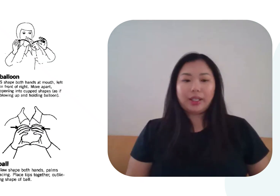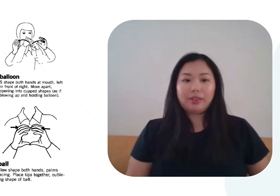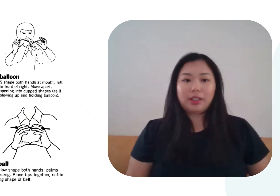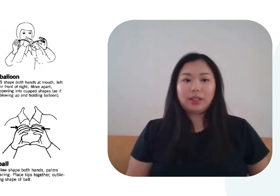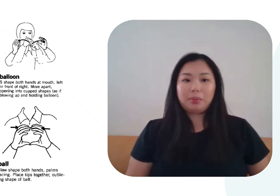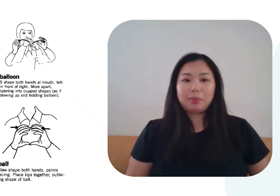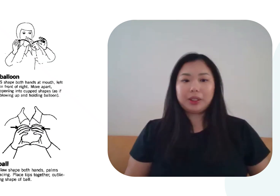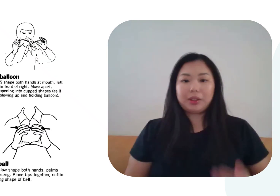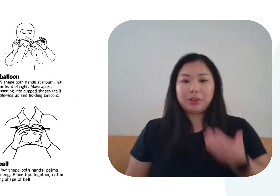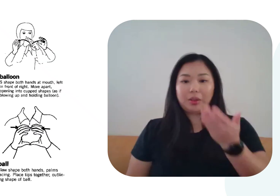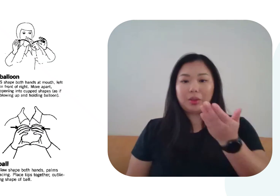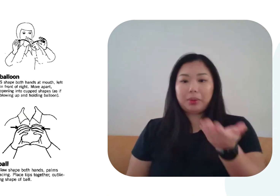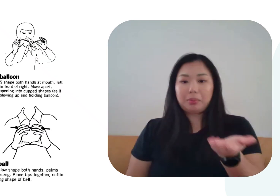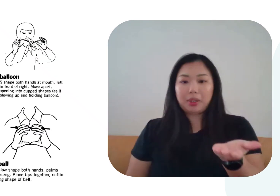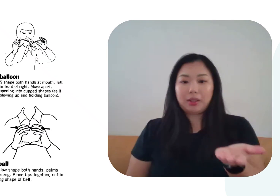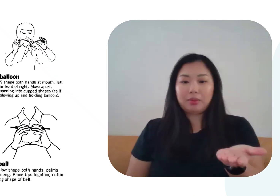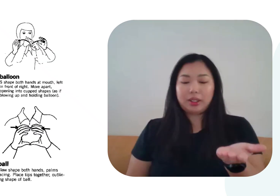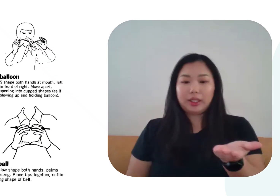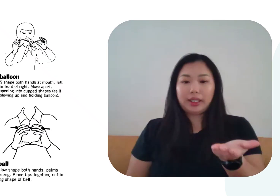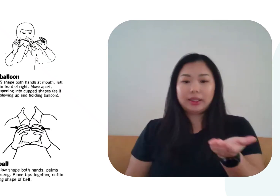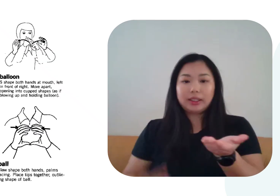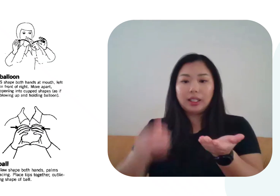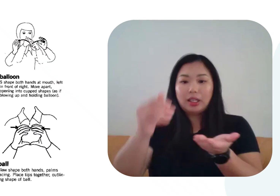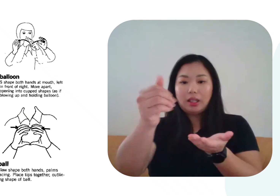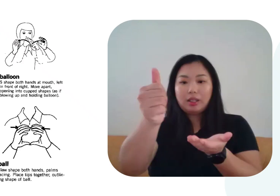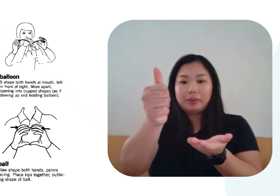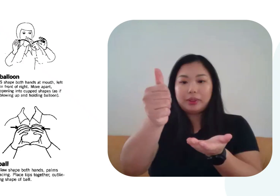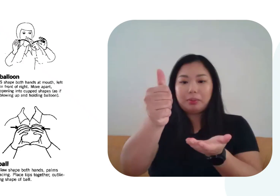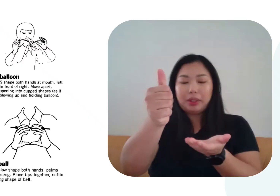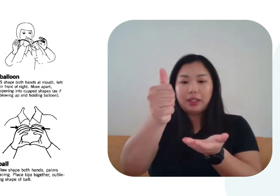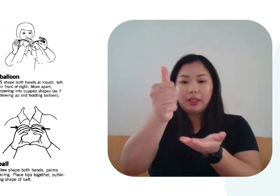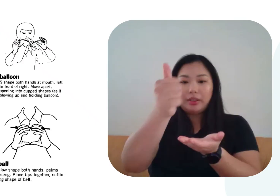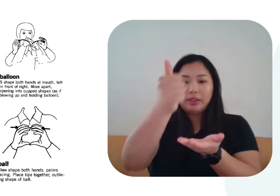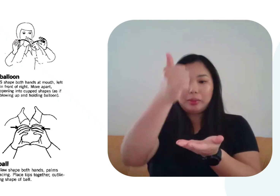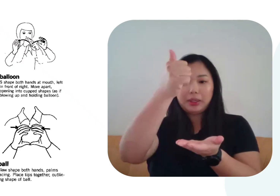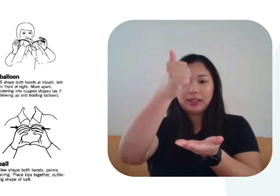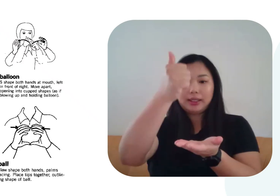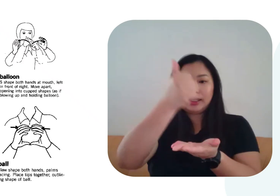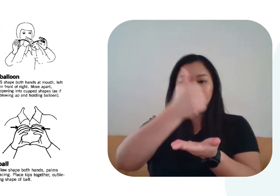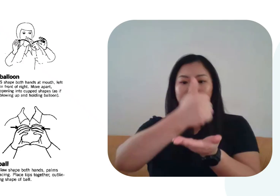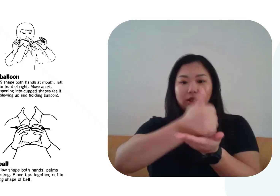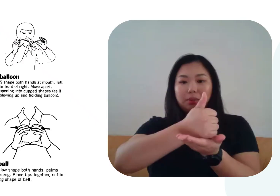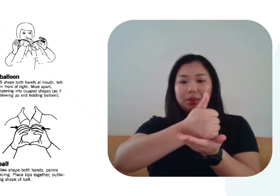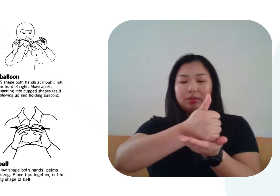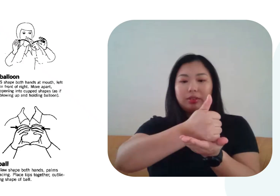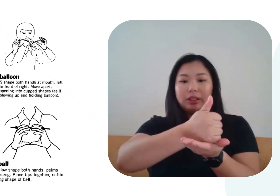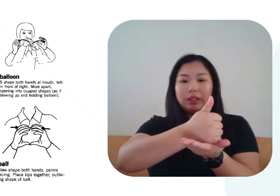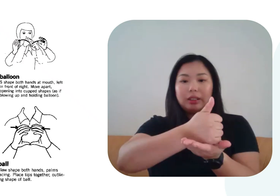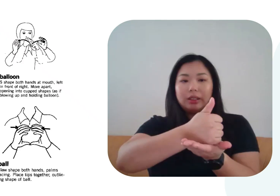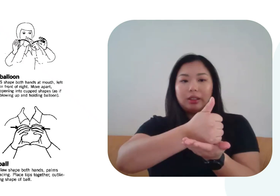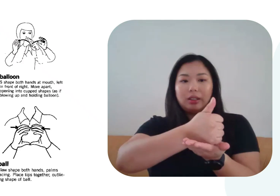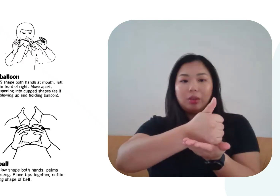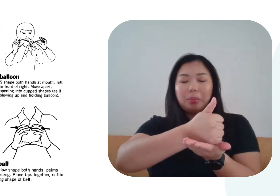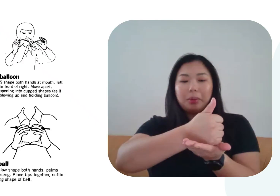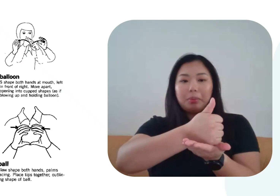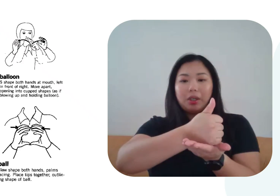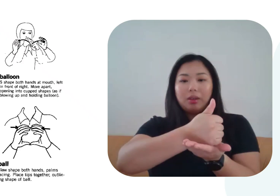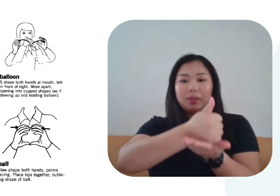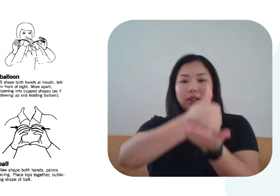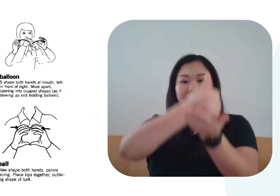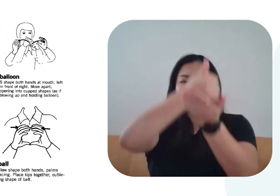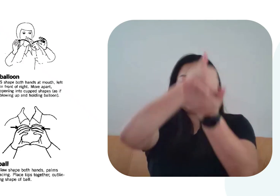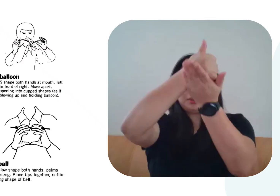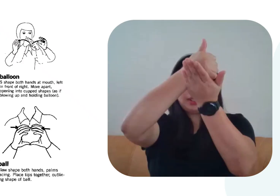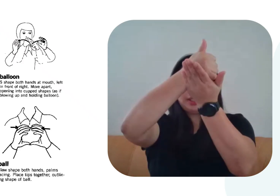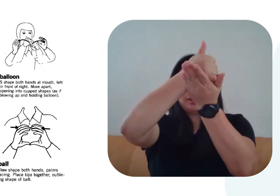Next we have help, so open palm one hand, thumbs up in the other, and you place this hand on top of the open palm